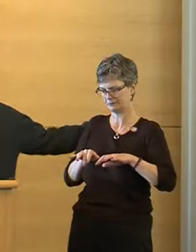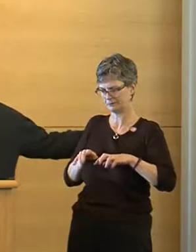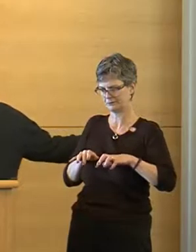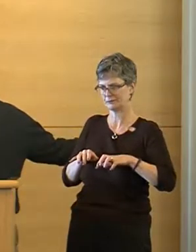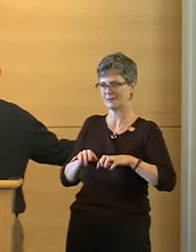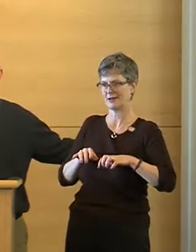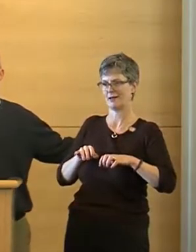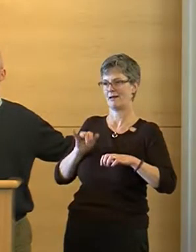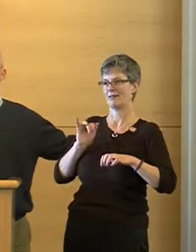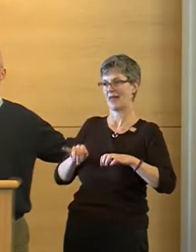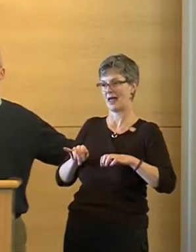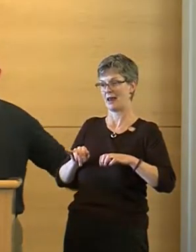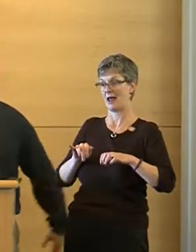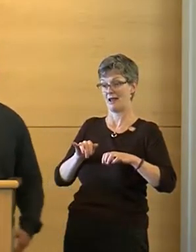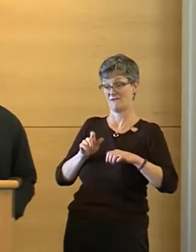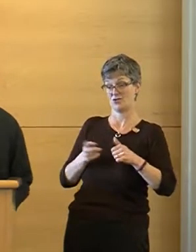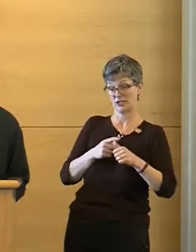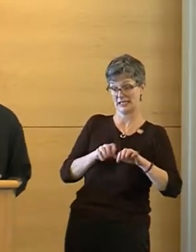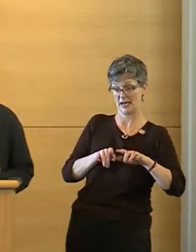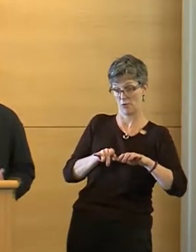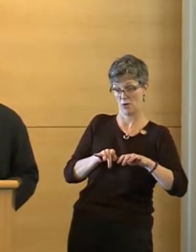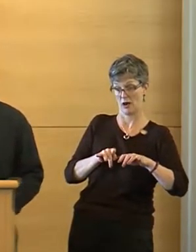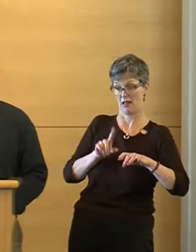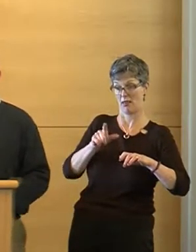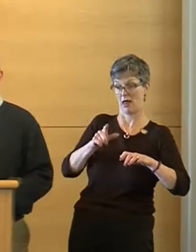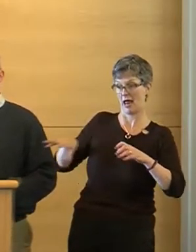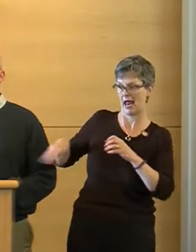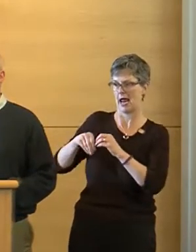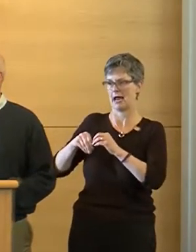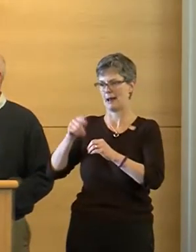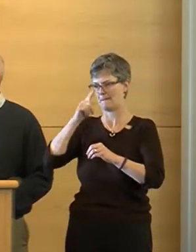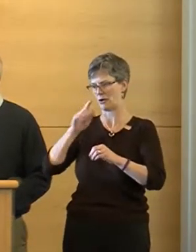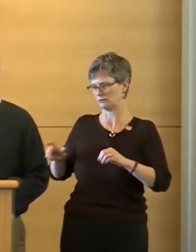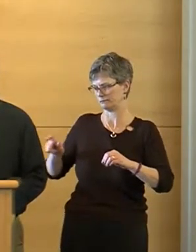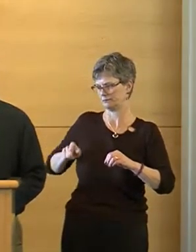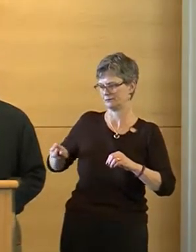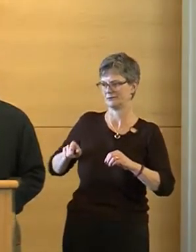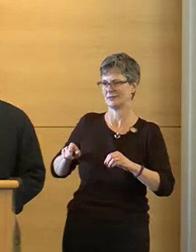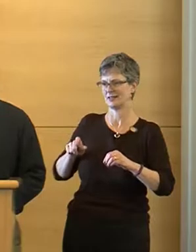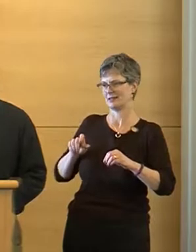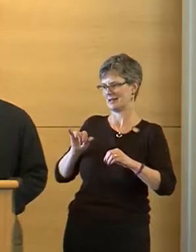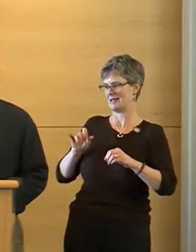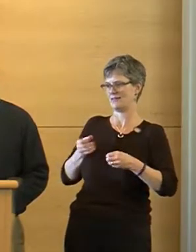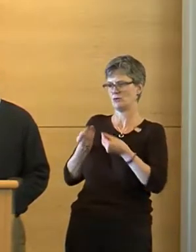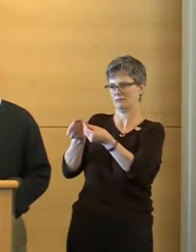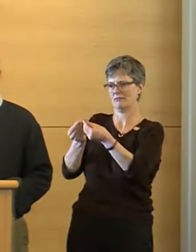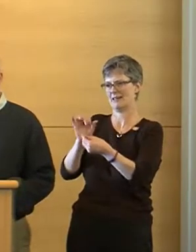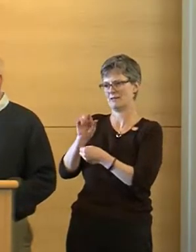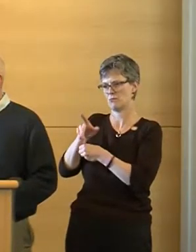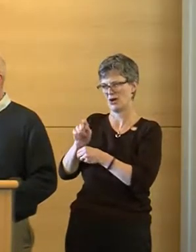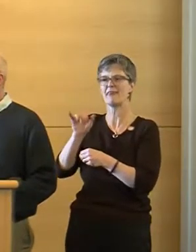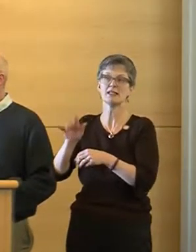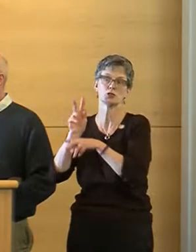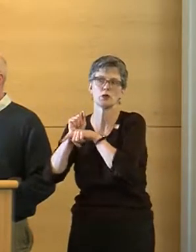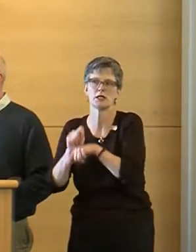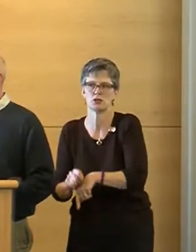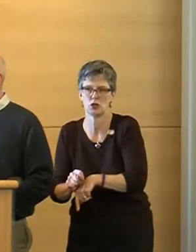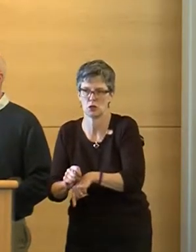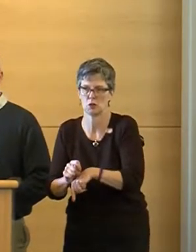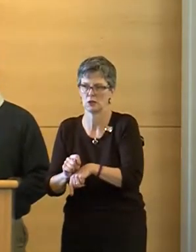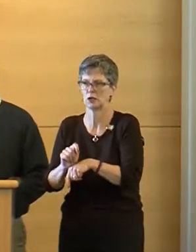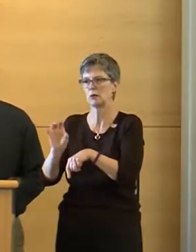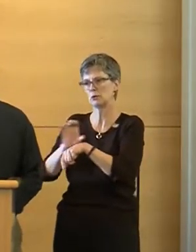got a monitor that you use to access output. You've got a keyboard that you use for